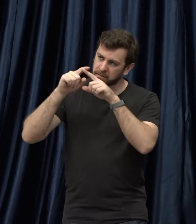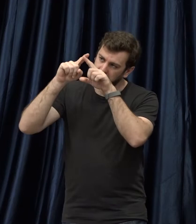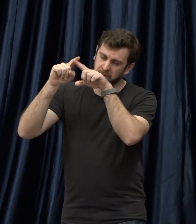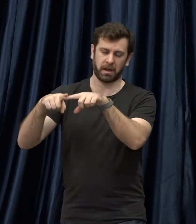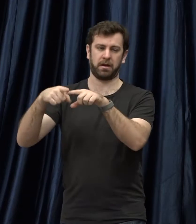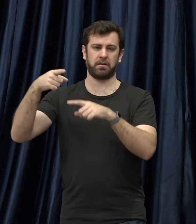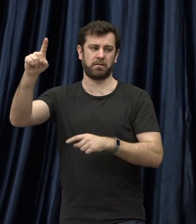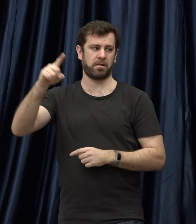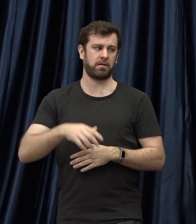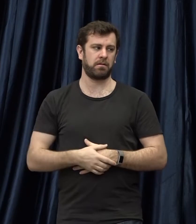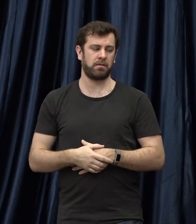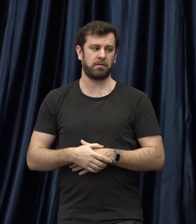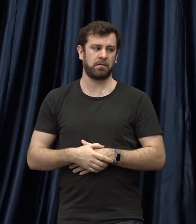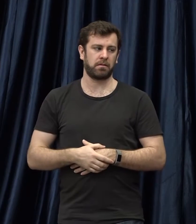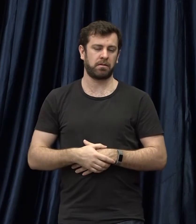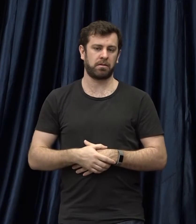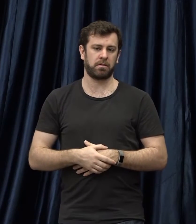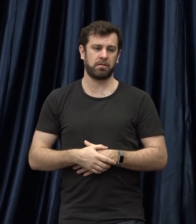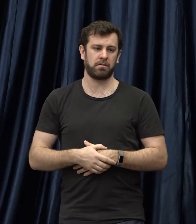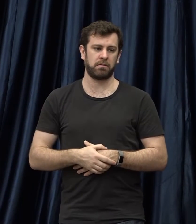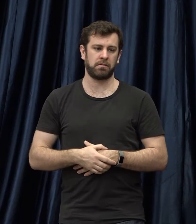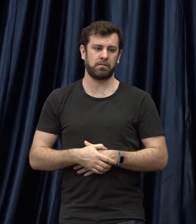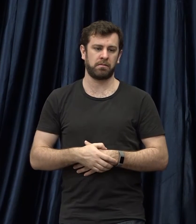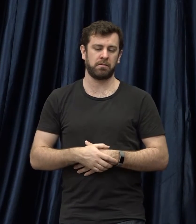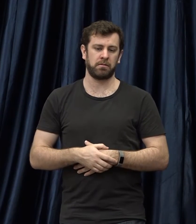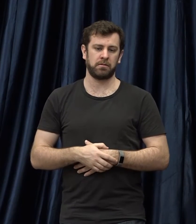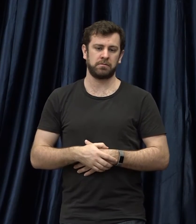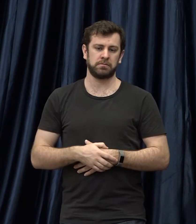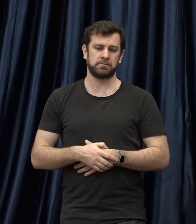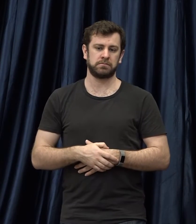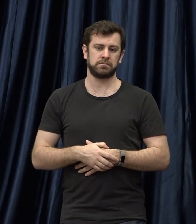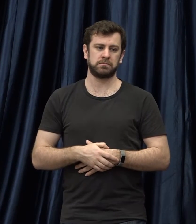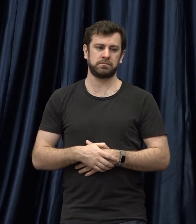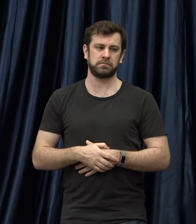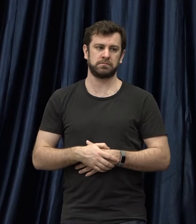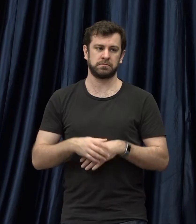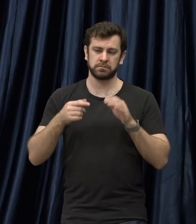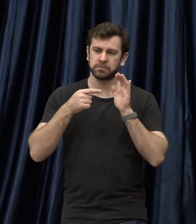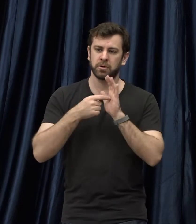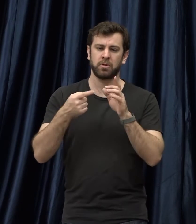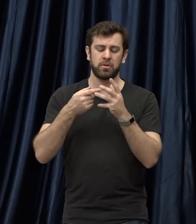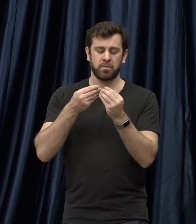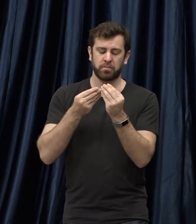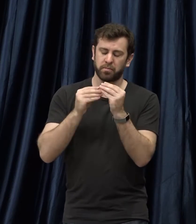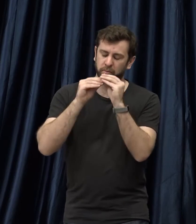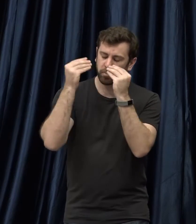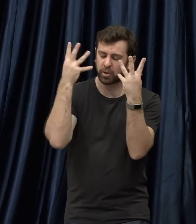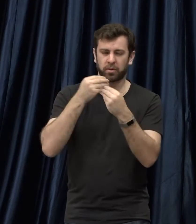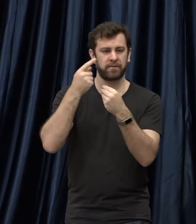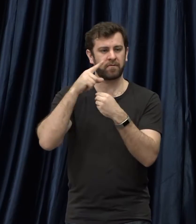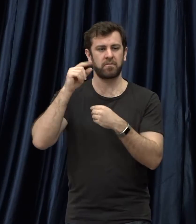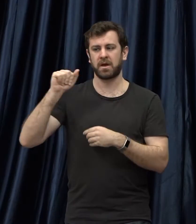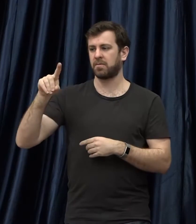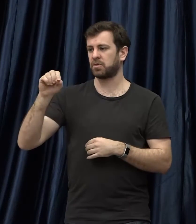Allah. And it was shown to us beautifully by our brother Abdulaziz of Afghanistan.